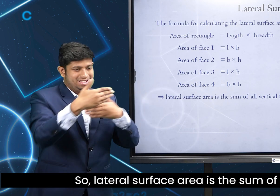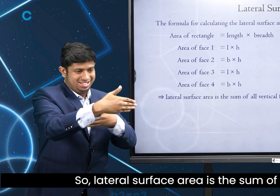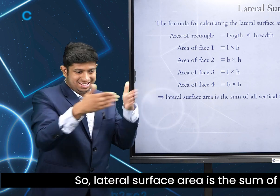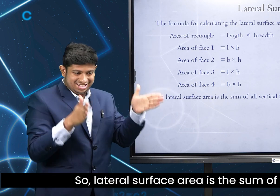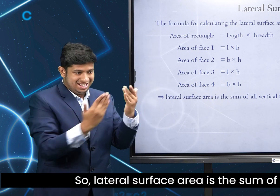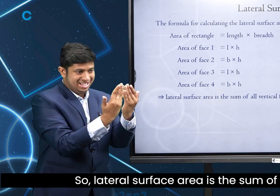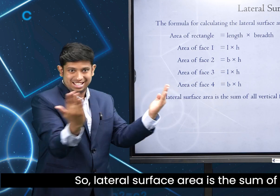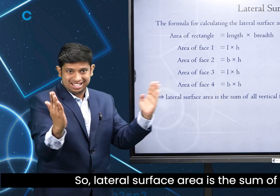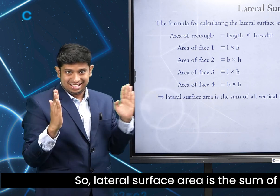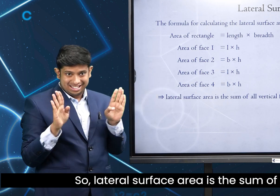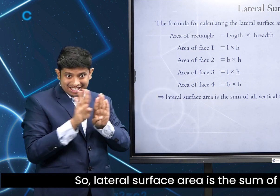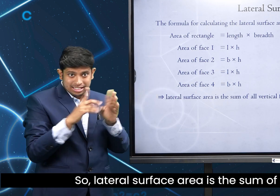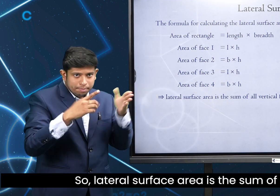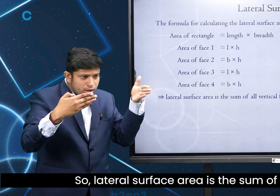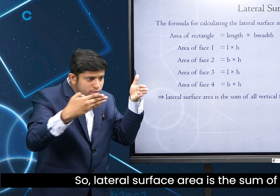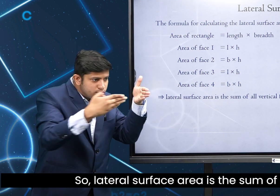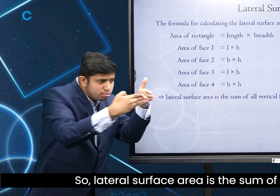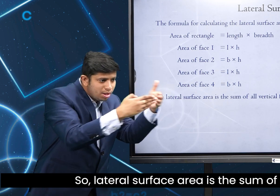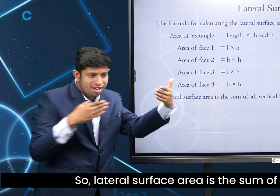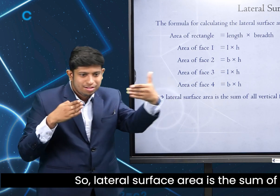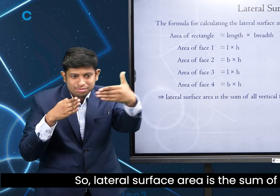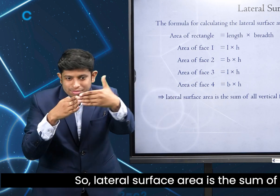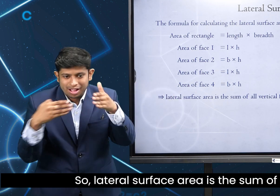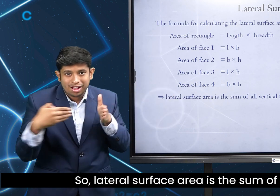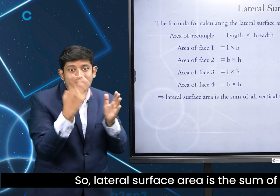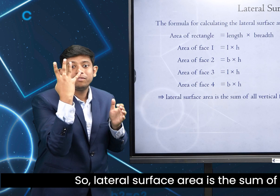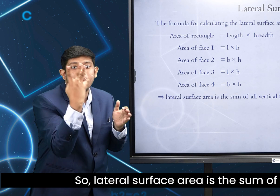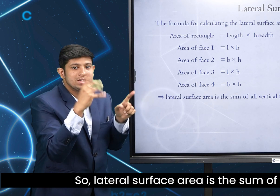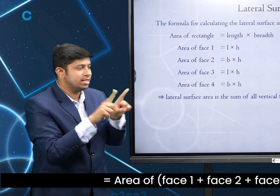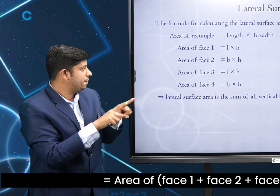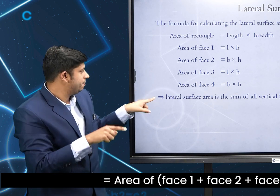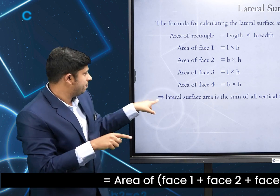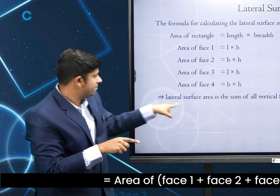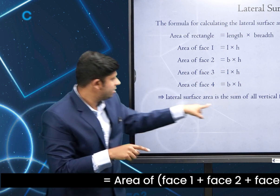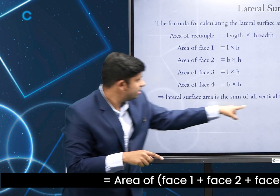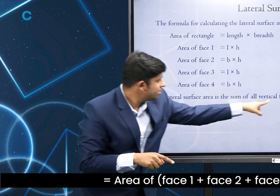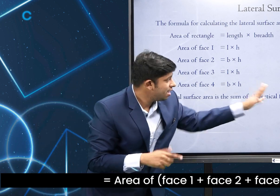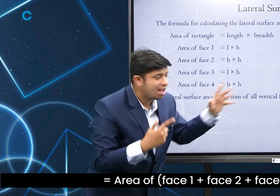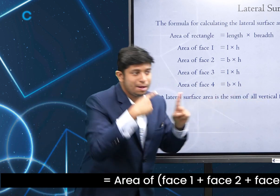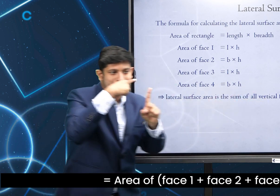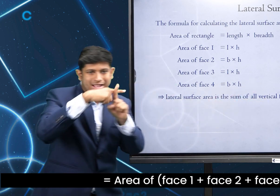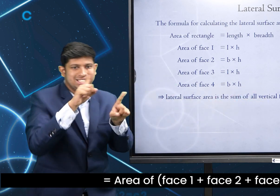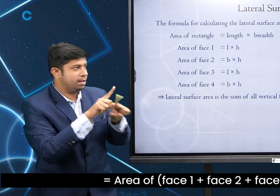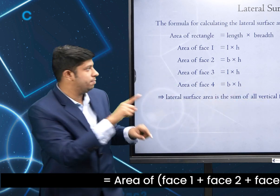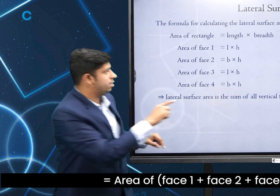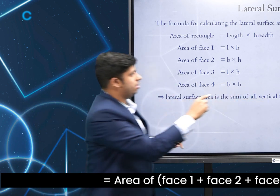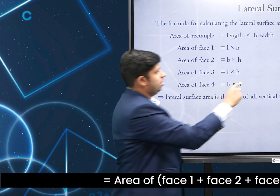So, lateral surface area is the sum of all vertical faces, that is equal to area of face 1 plus